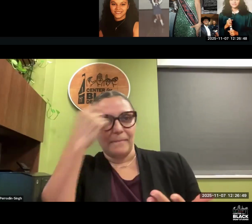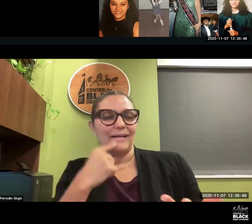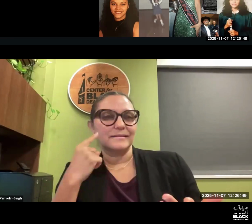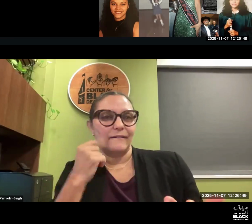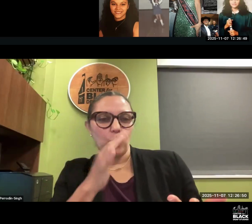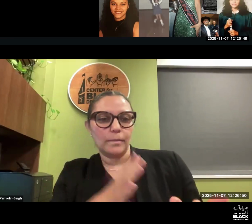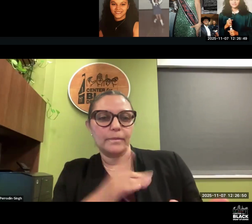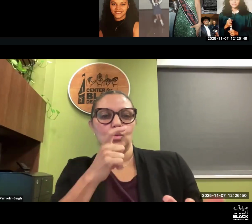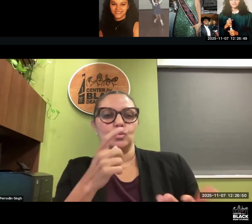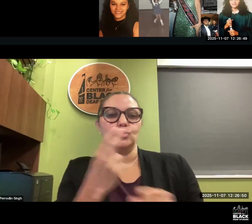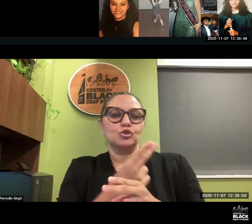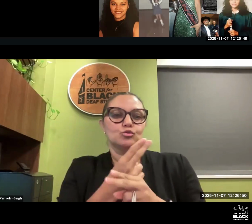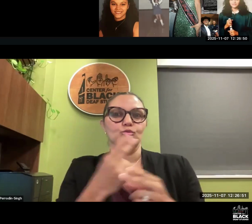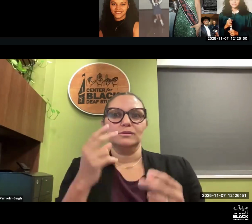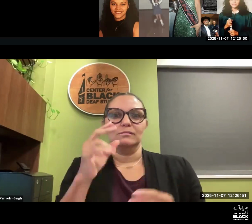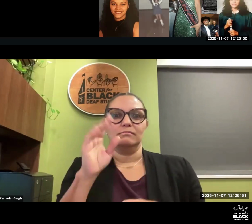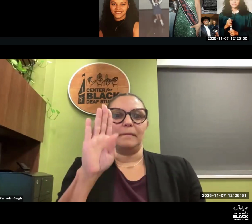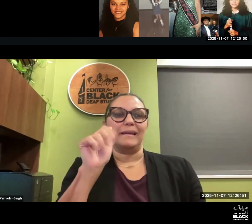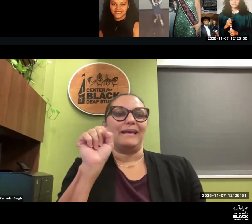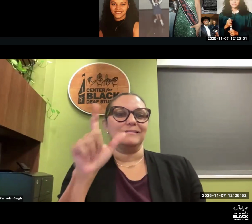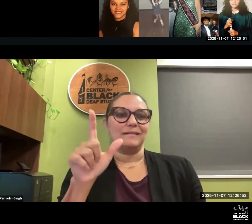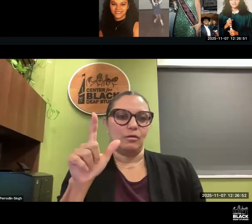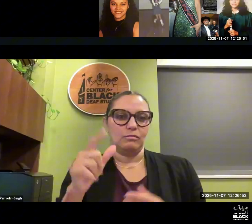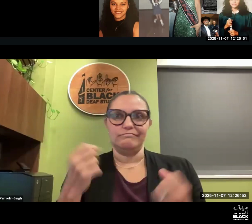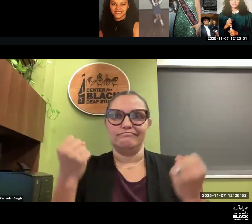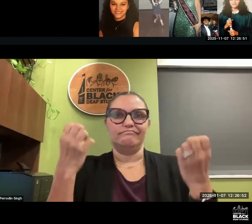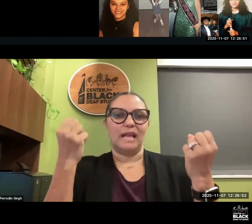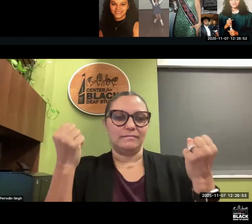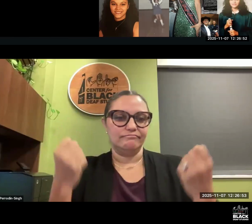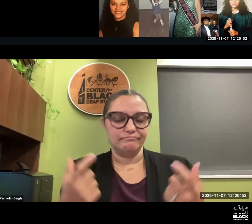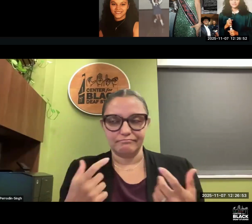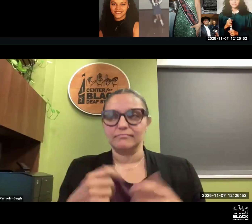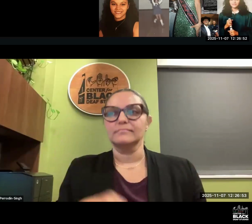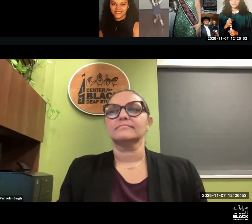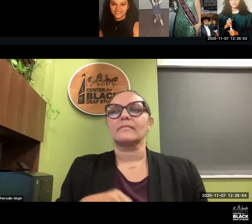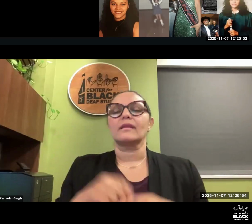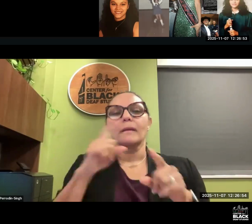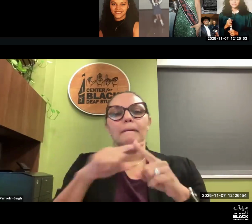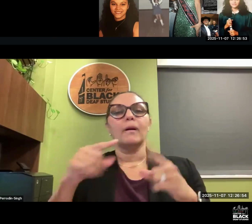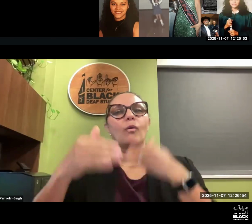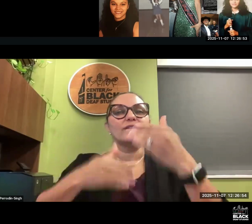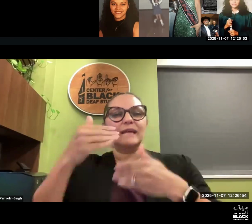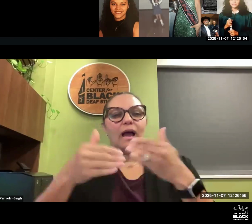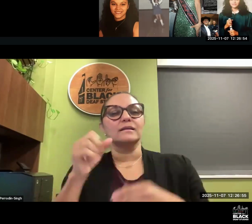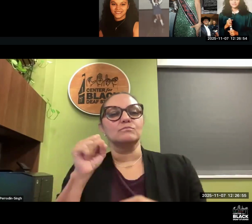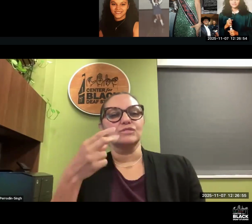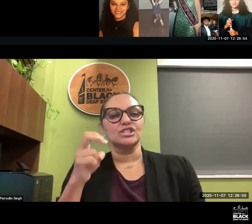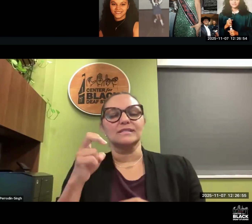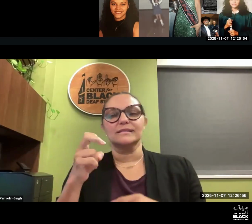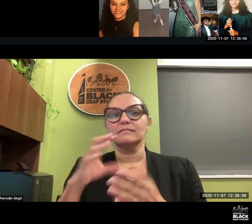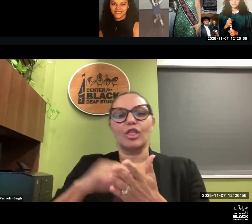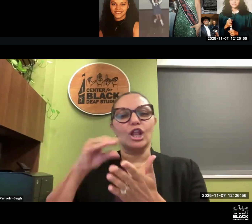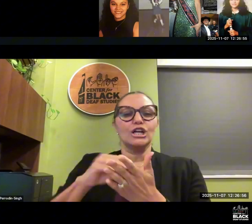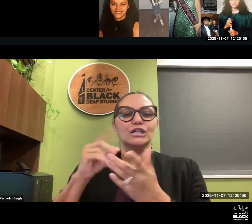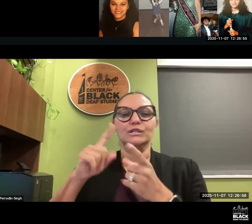And of course, my mom as a black deaf woman was someone that I looked up to, used Black American Sign Language to communicate. But